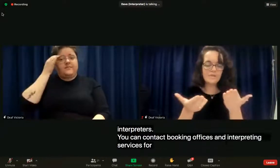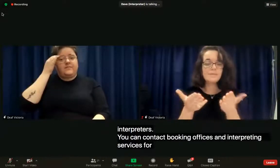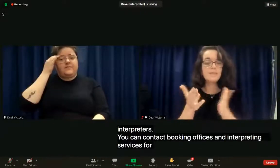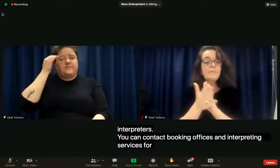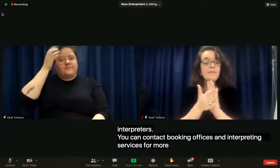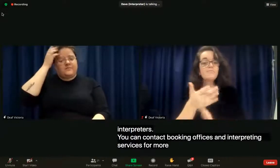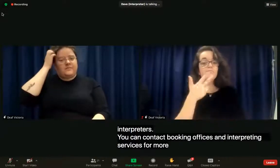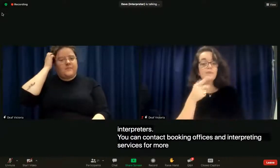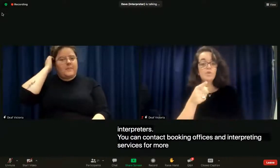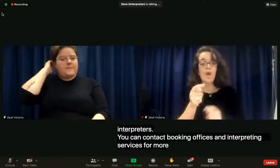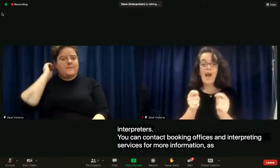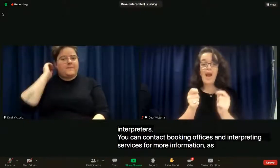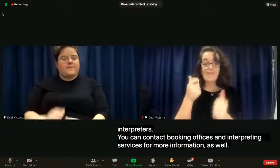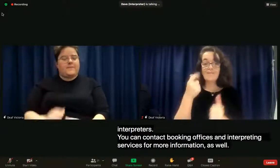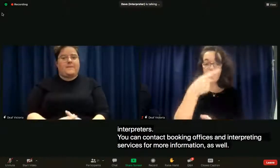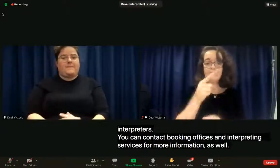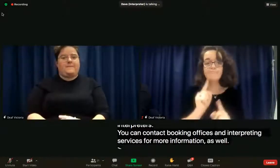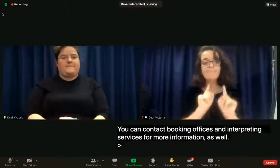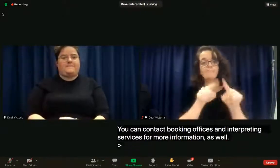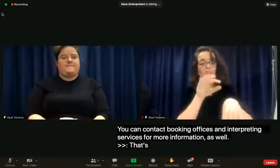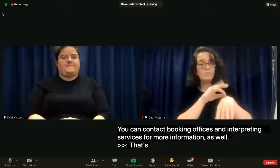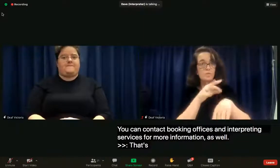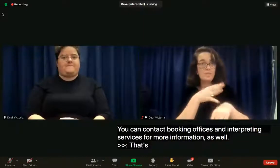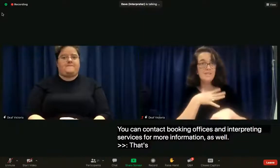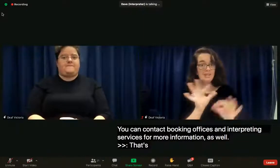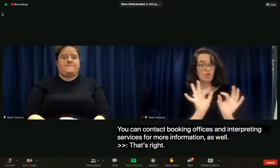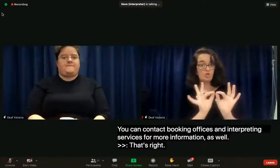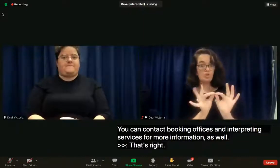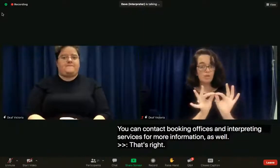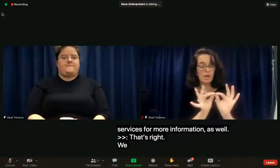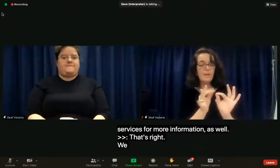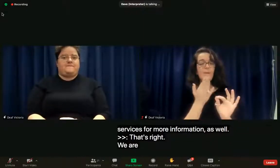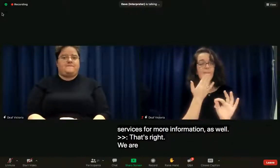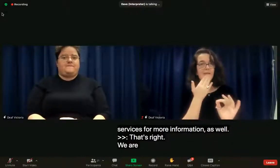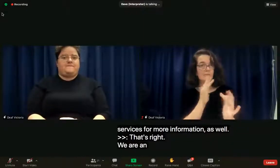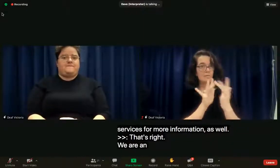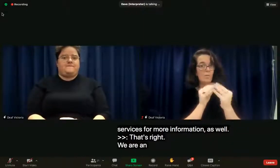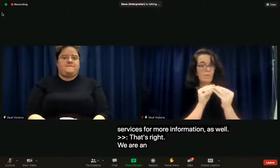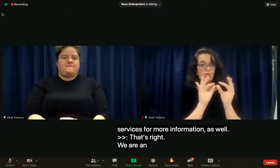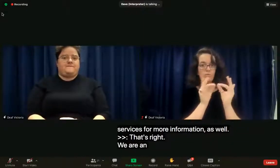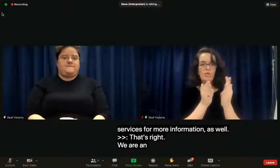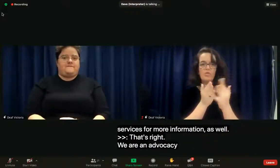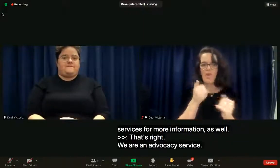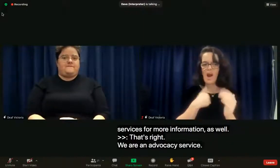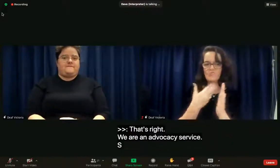That's right, we are an advocacy service. So an example of what we do is if you